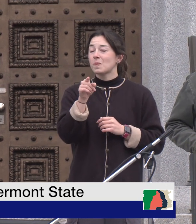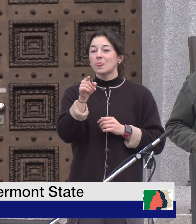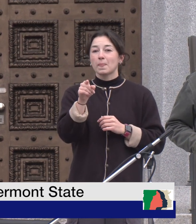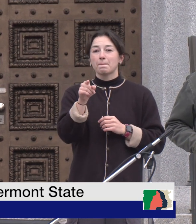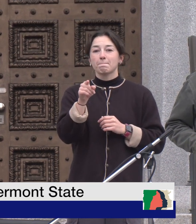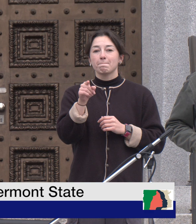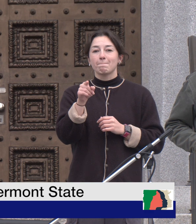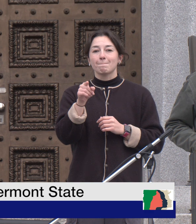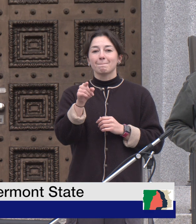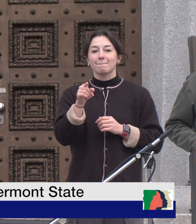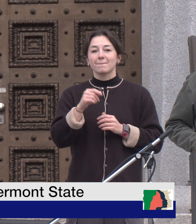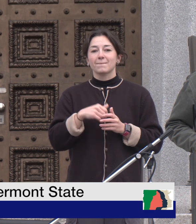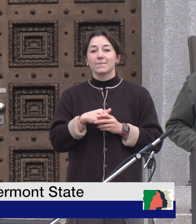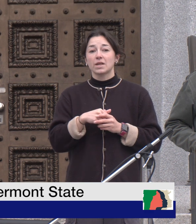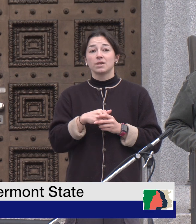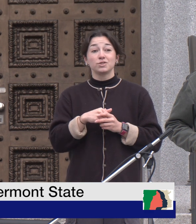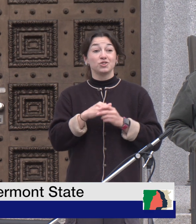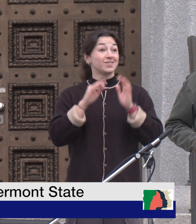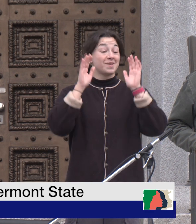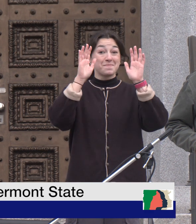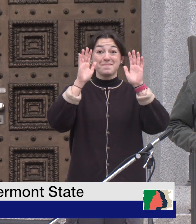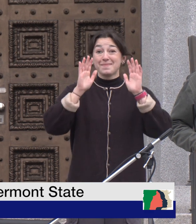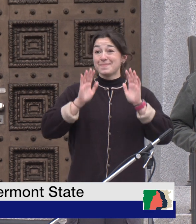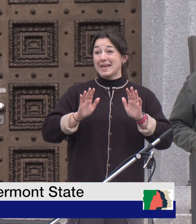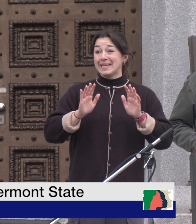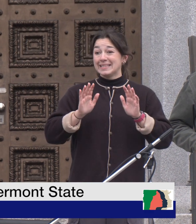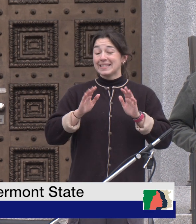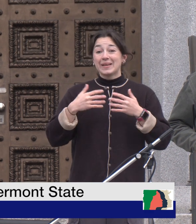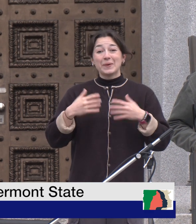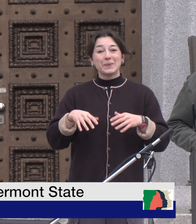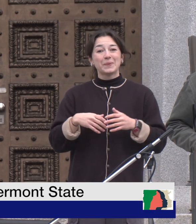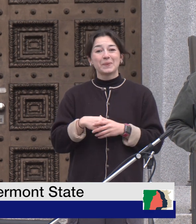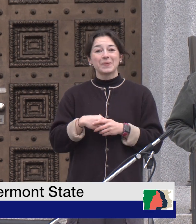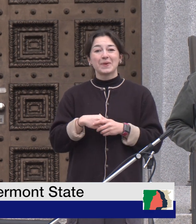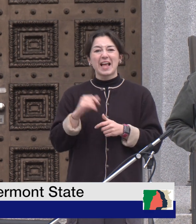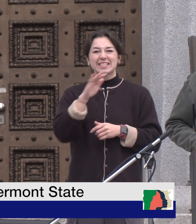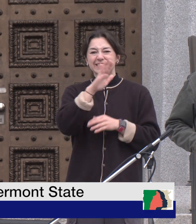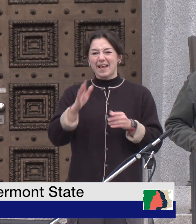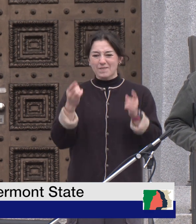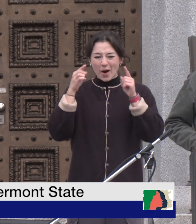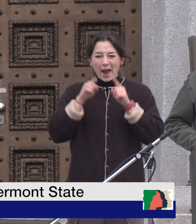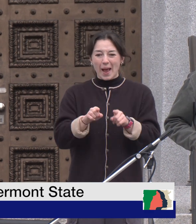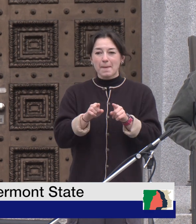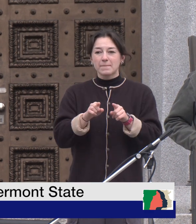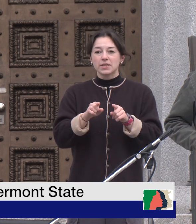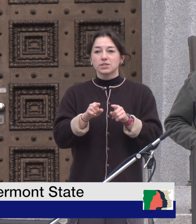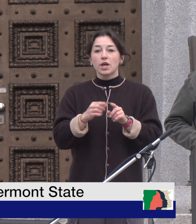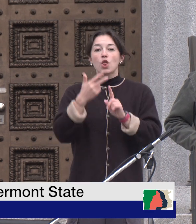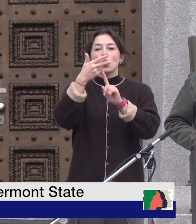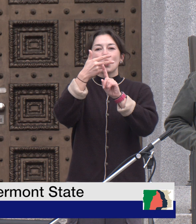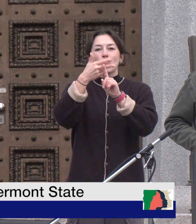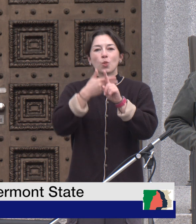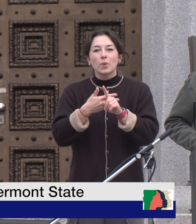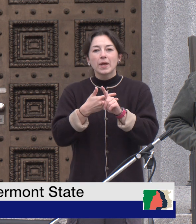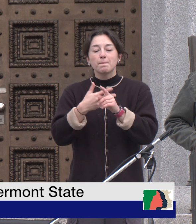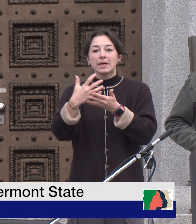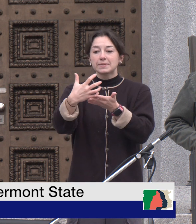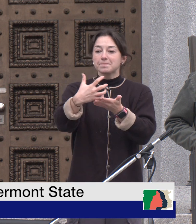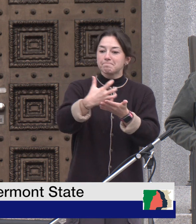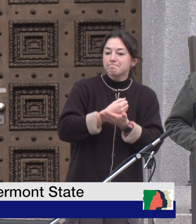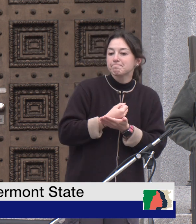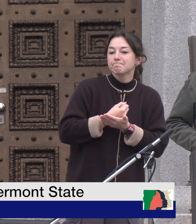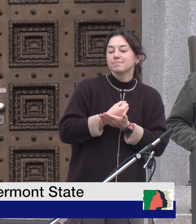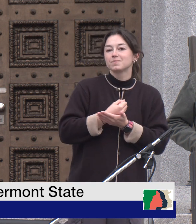She's done a remarkable thing that has never been done in history. In 3 months, mounted